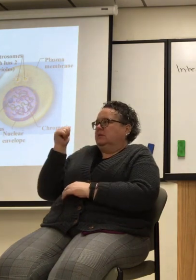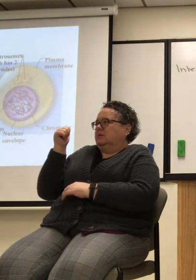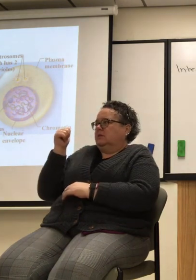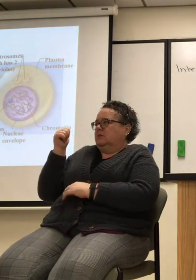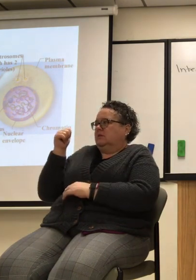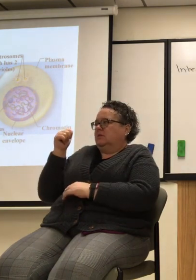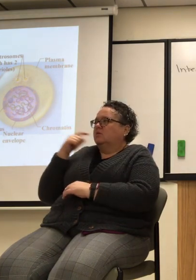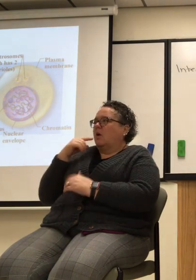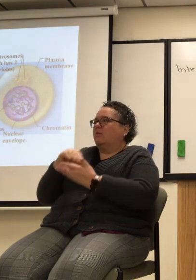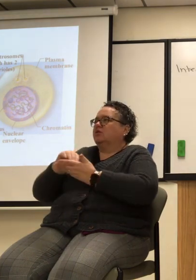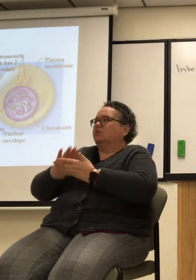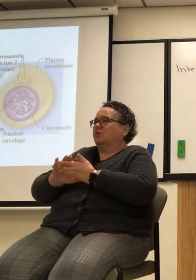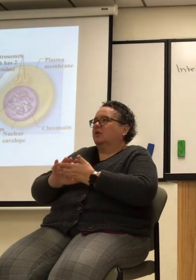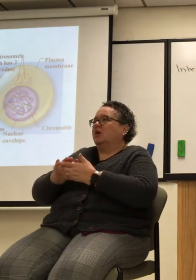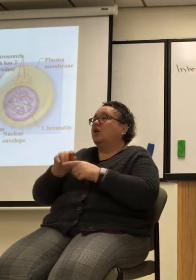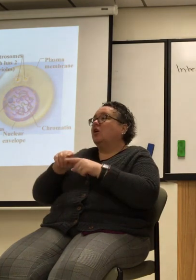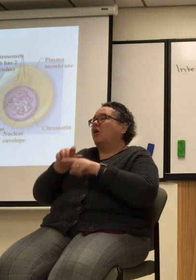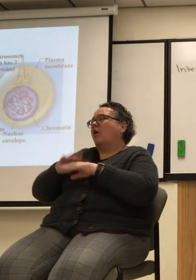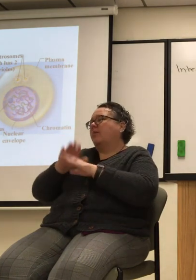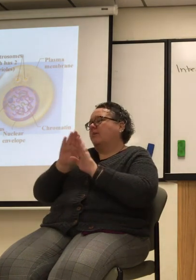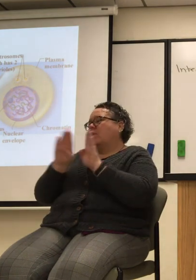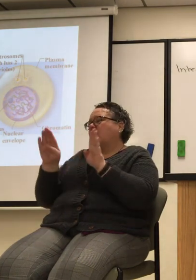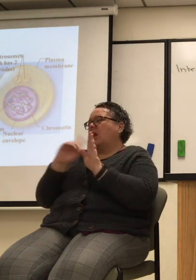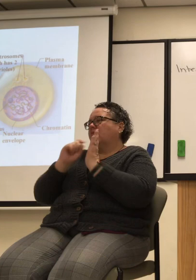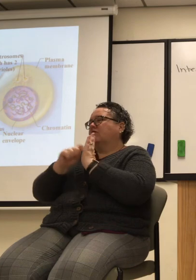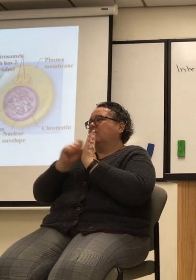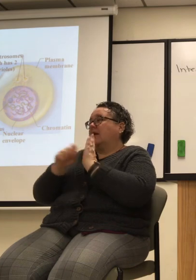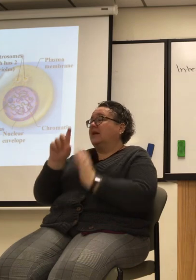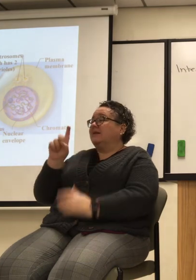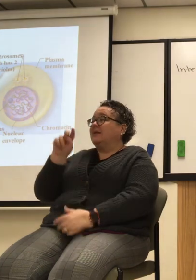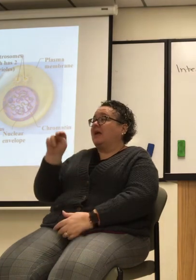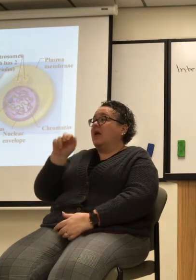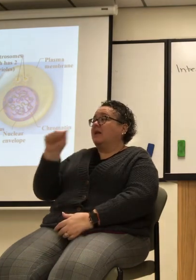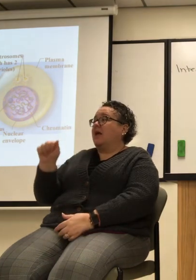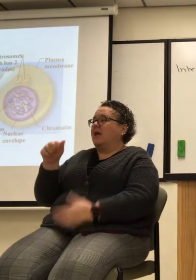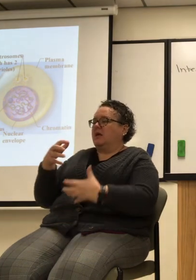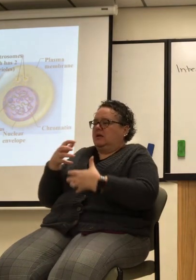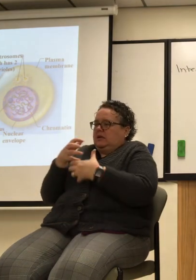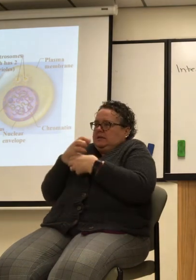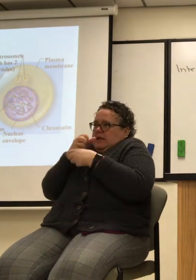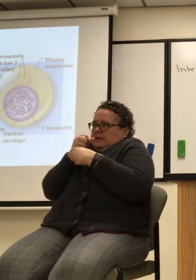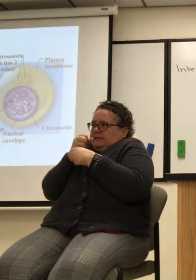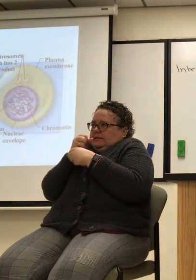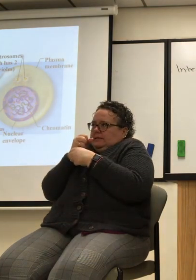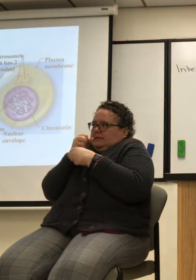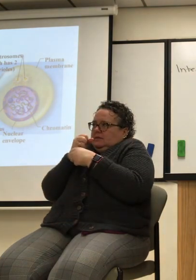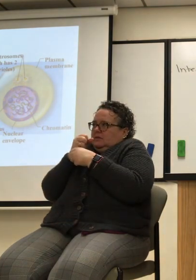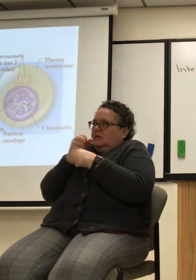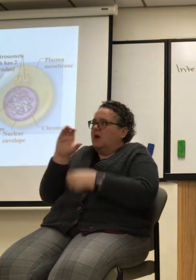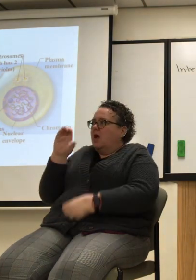So I'll just put here on the board, DNA condenses.